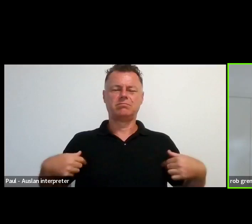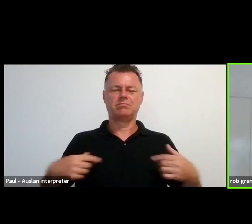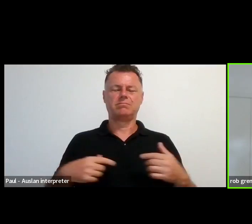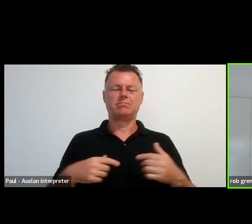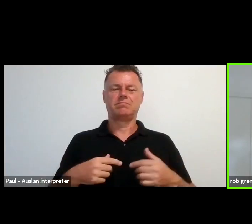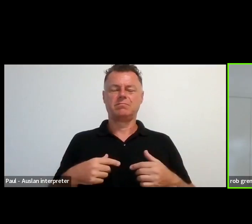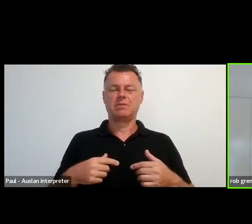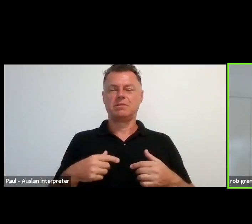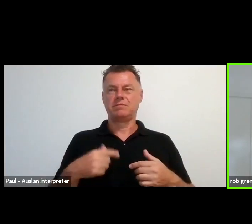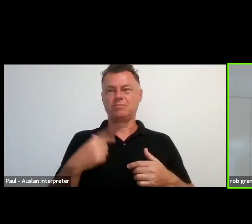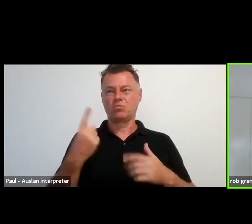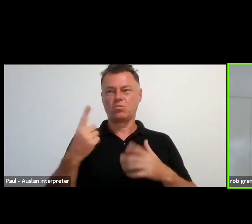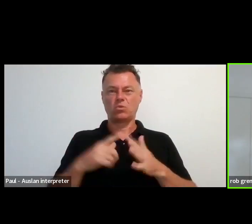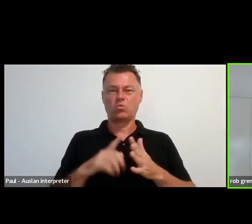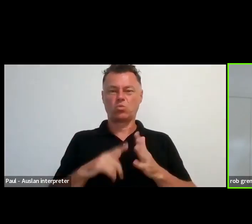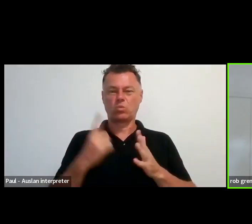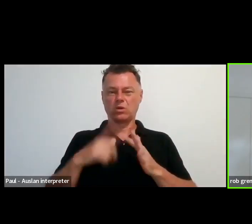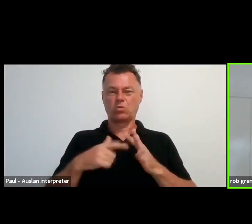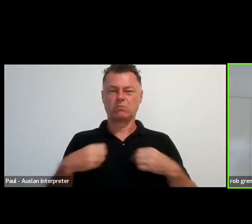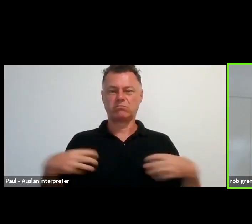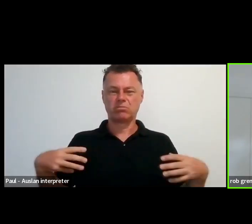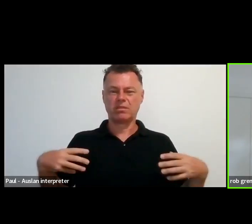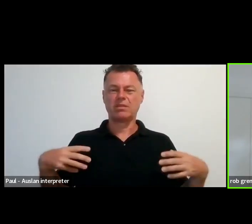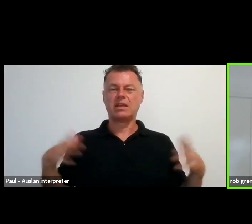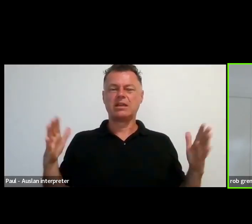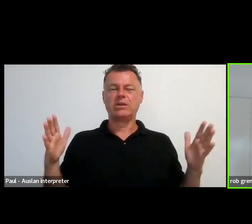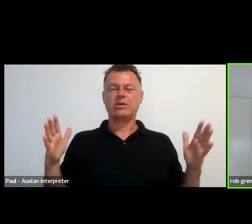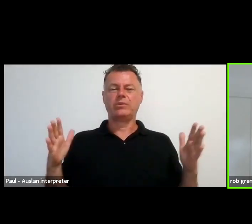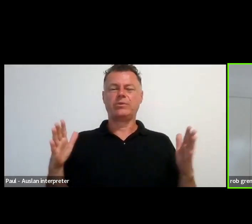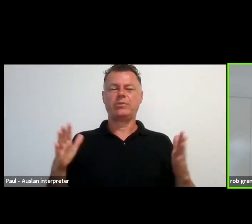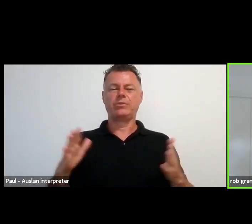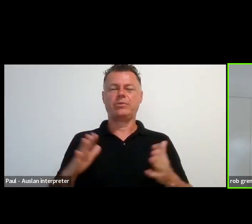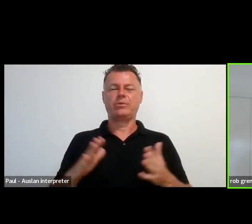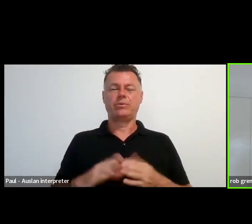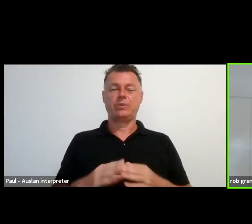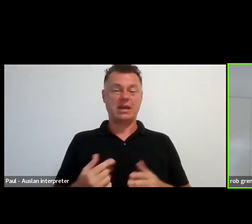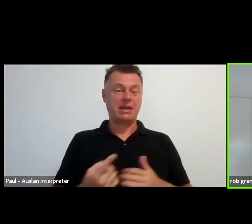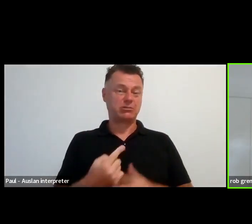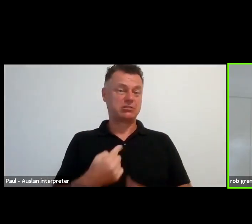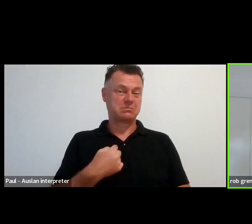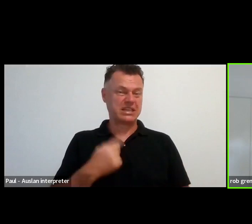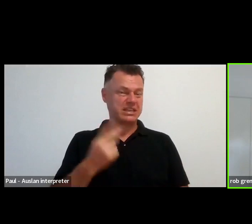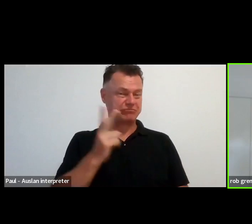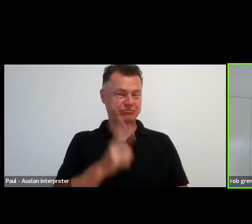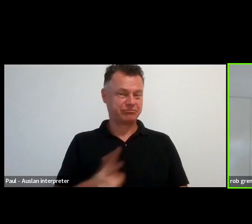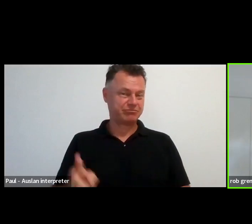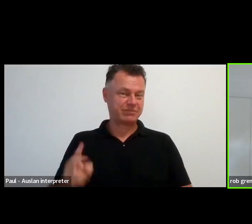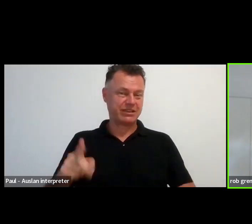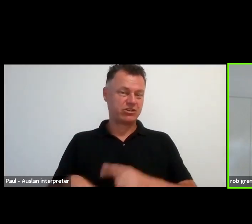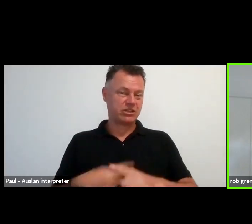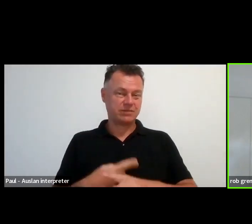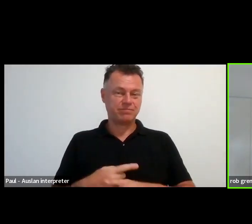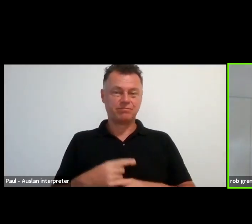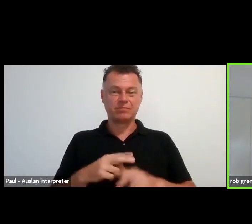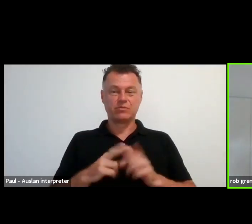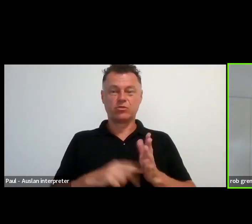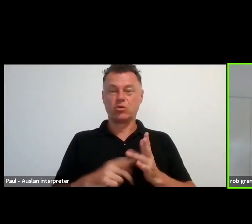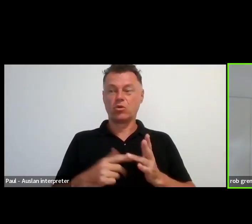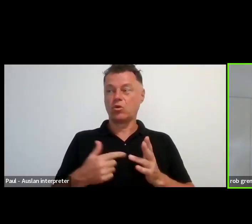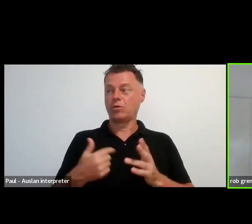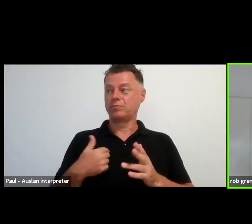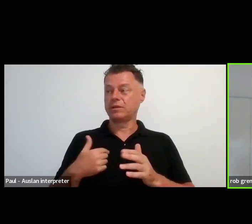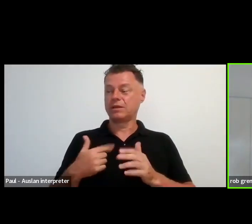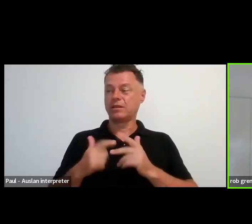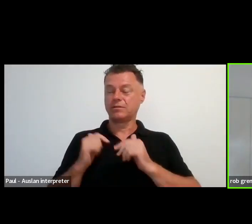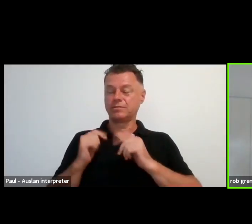week. And then they settle down. So that certainly happens for me with the flu, and I know it happens to many of my patients when I gave it to them as